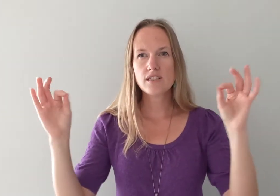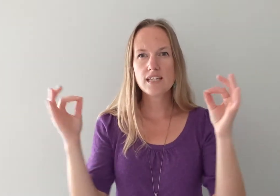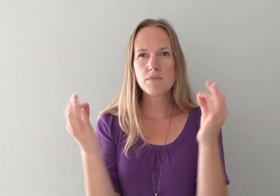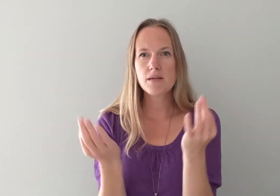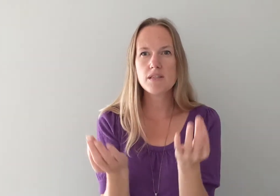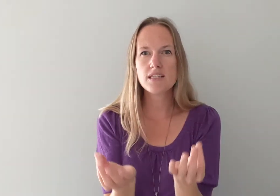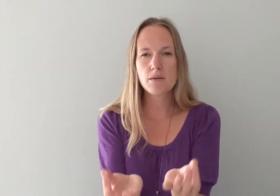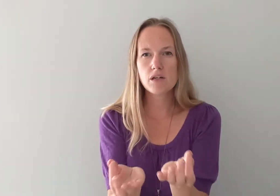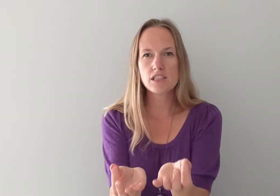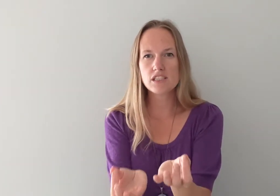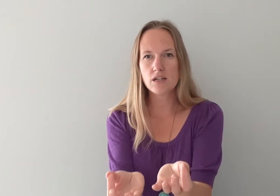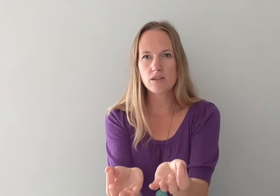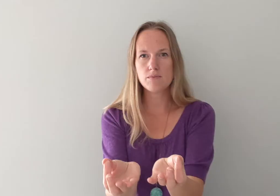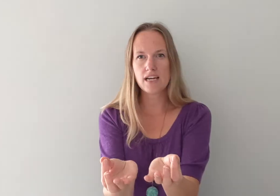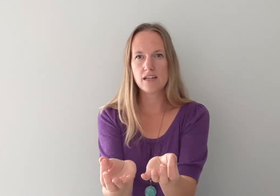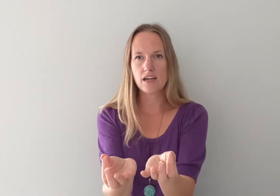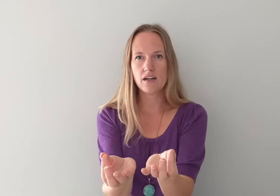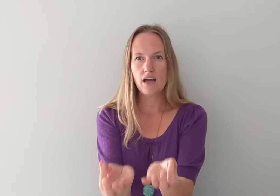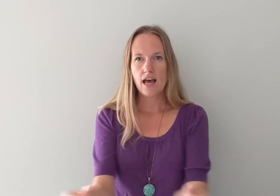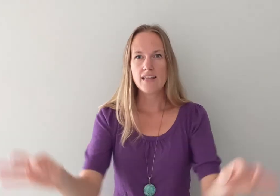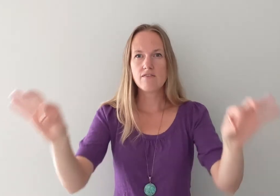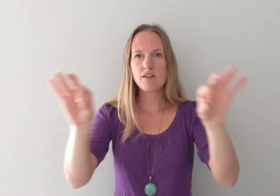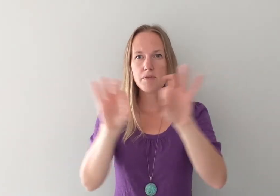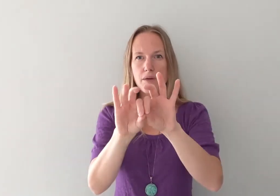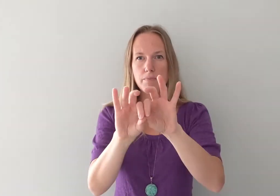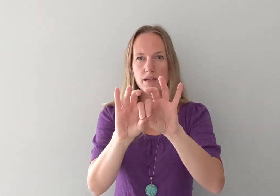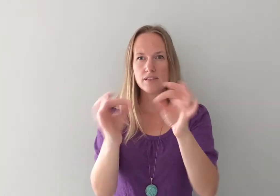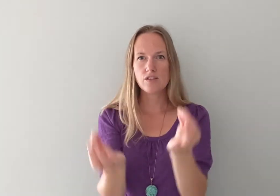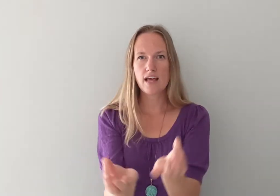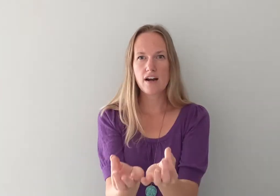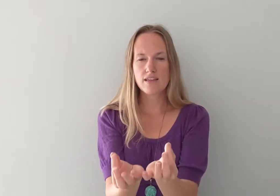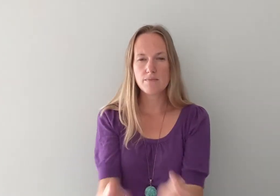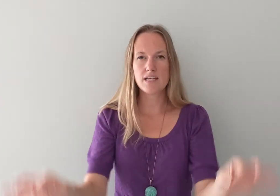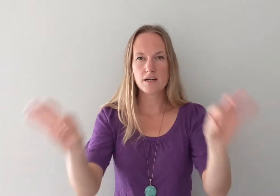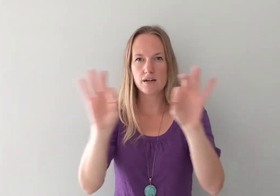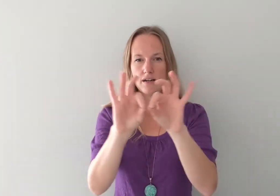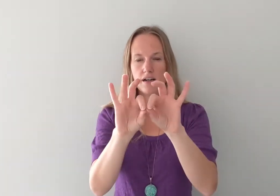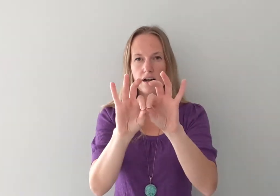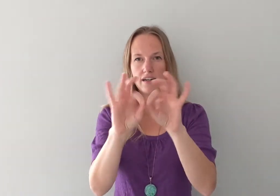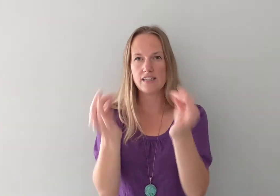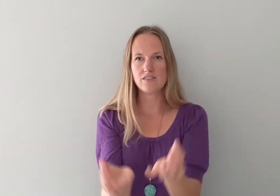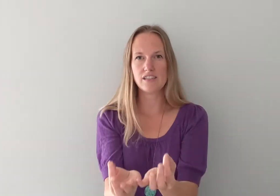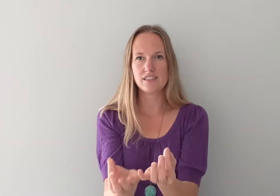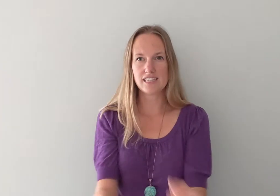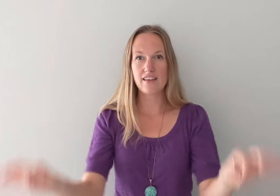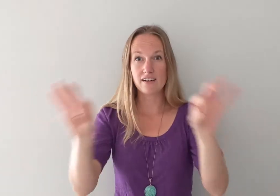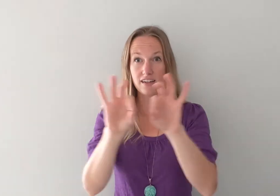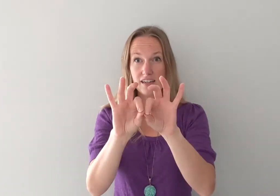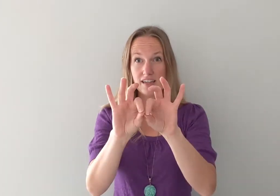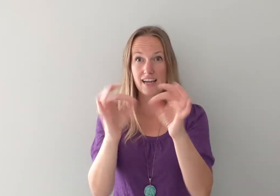same thing, but this time we're gonna start with them down here and then flip them up so that our thumbs and our index fingers are together. Okay, and